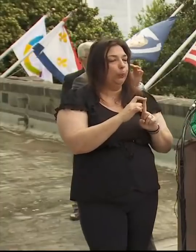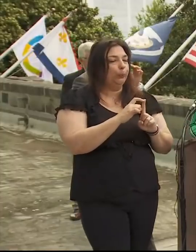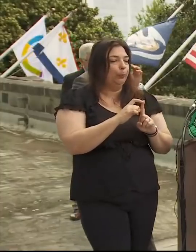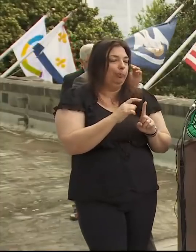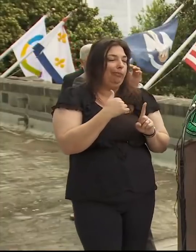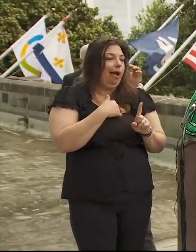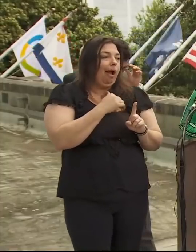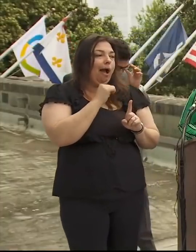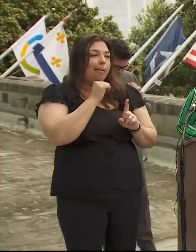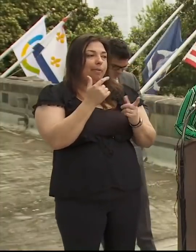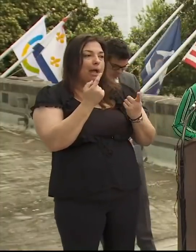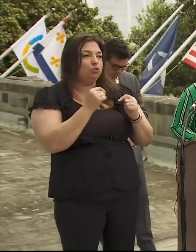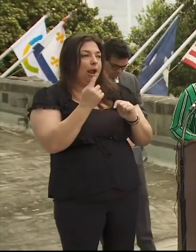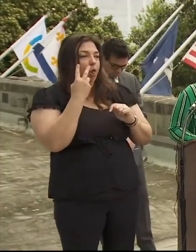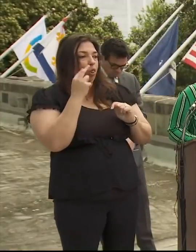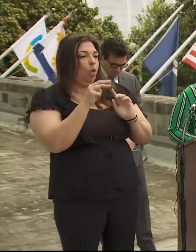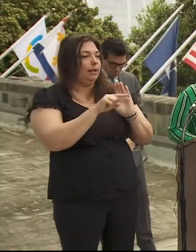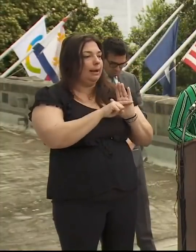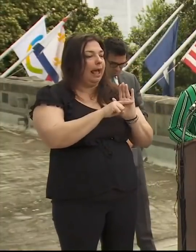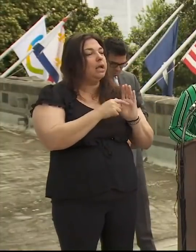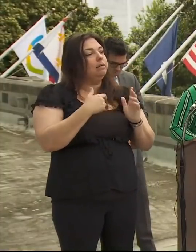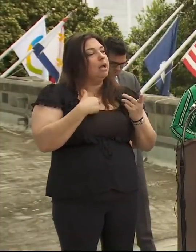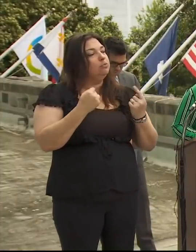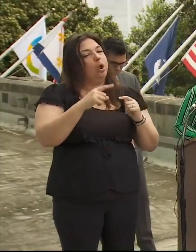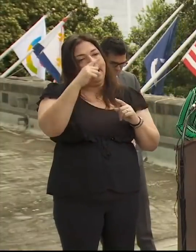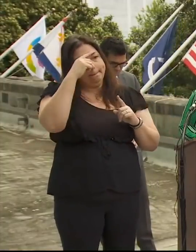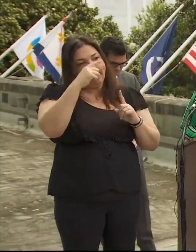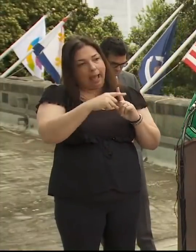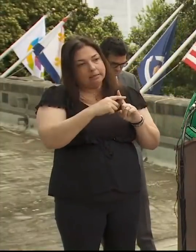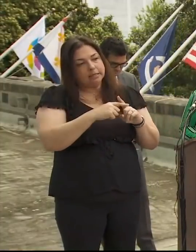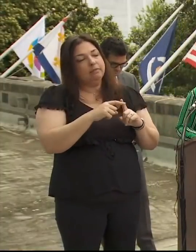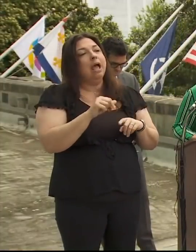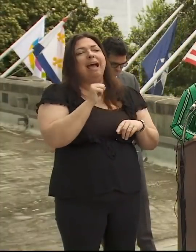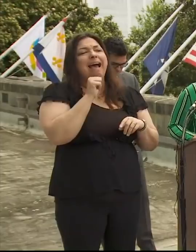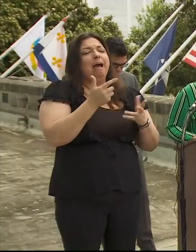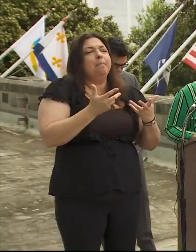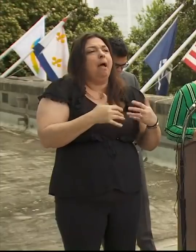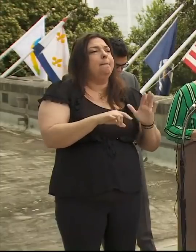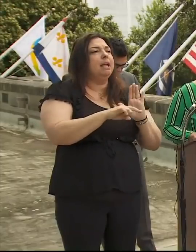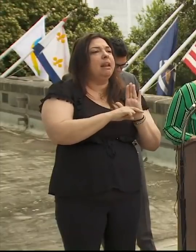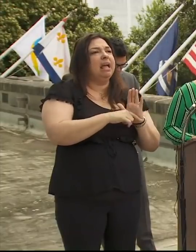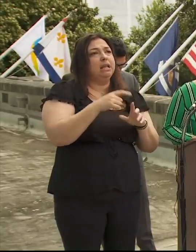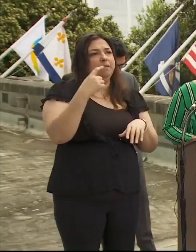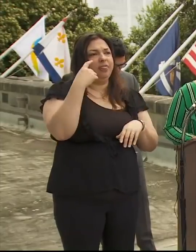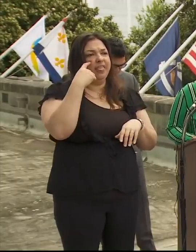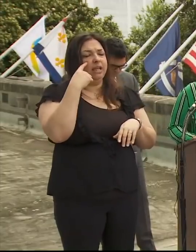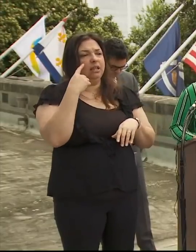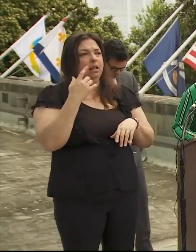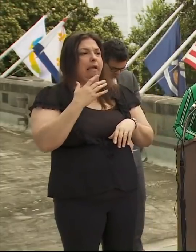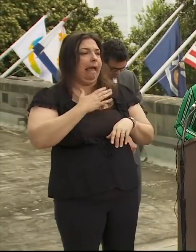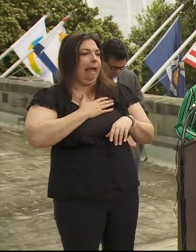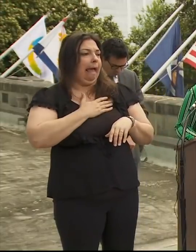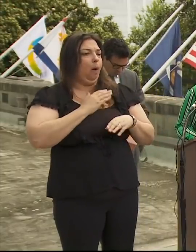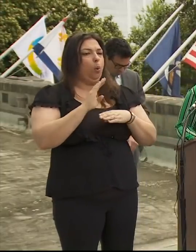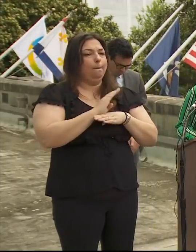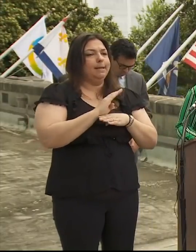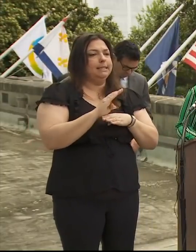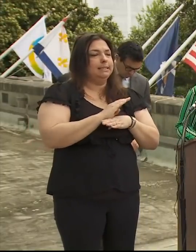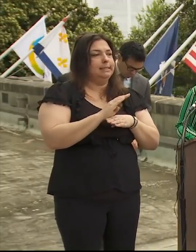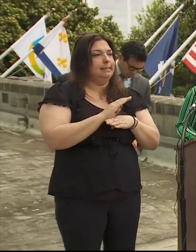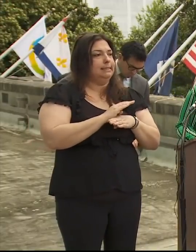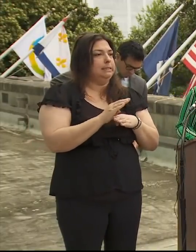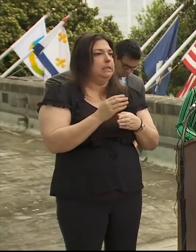I'm not looking negative about this. We're looking positive. So I'm not being negative at all and thinking that our businesses,